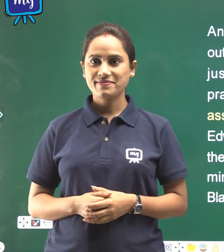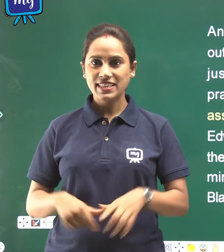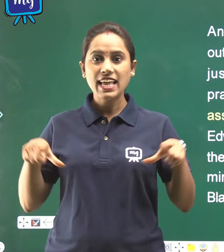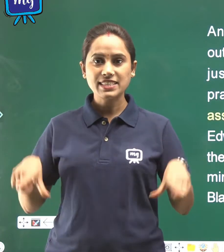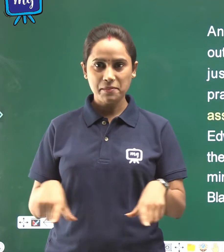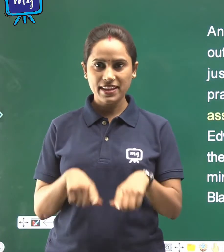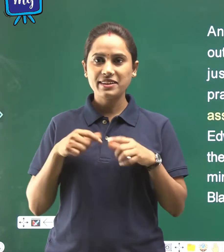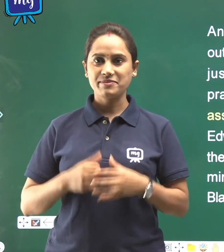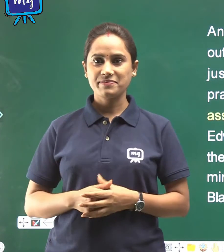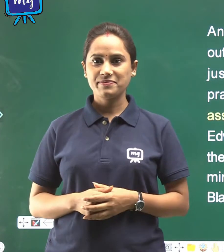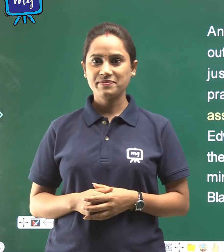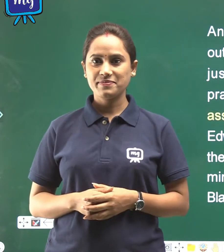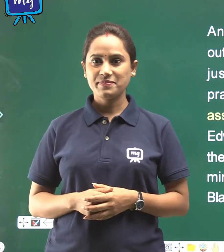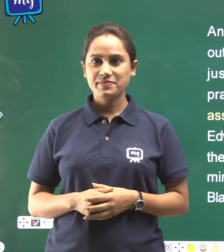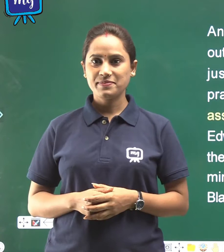Summary: